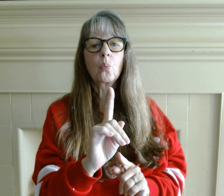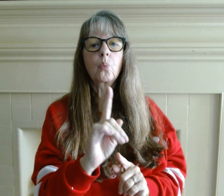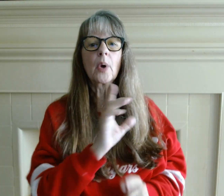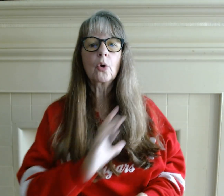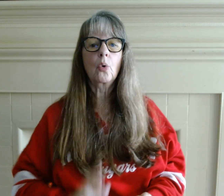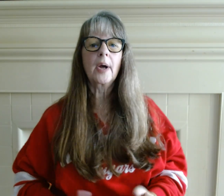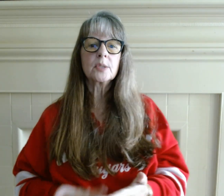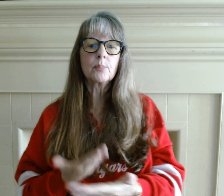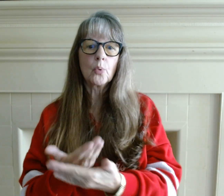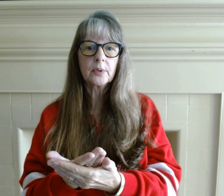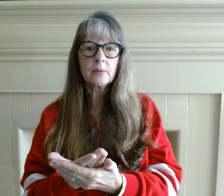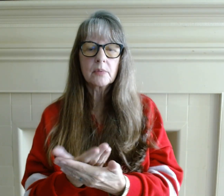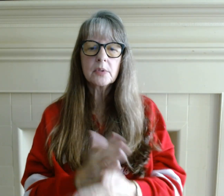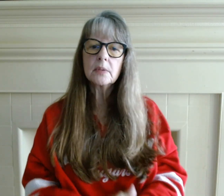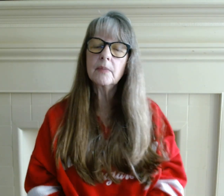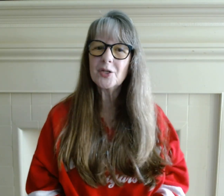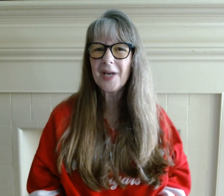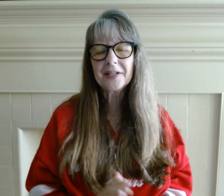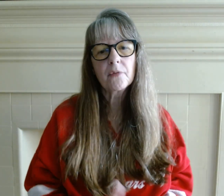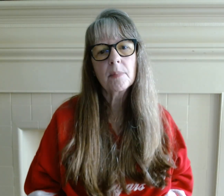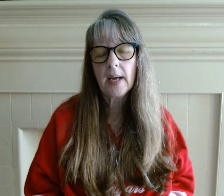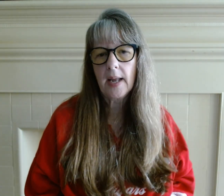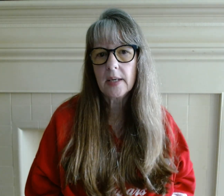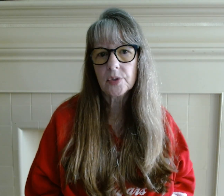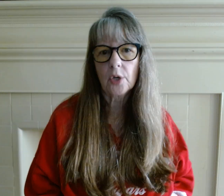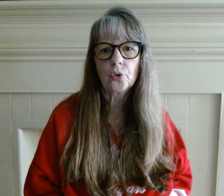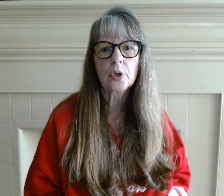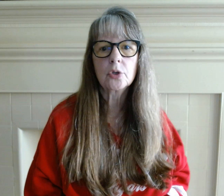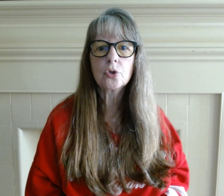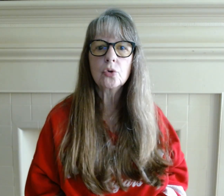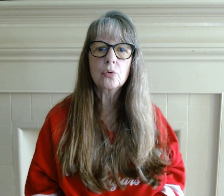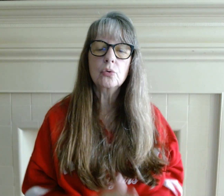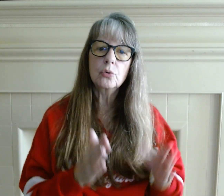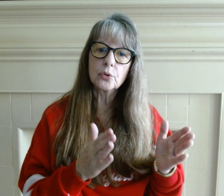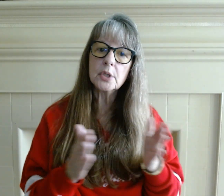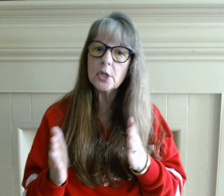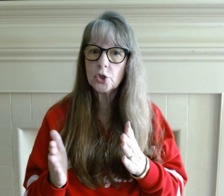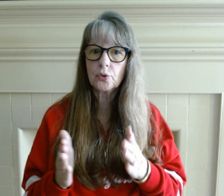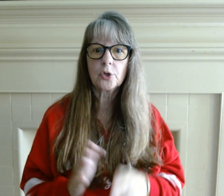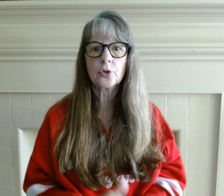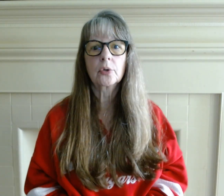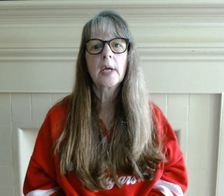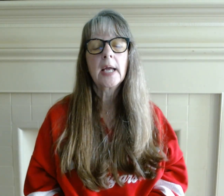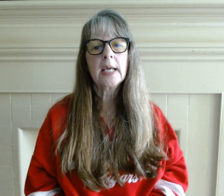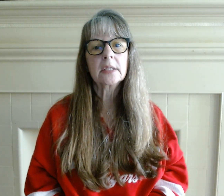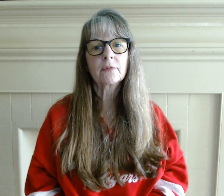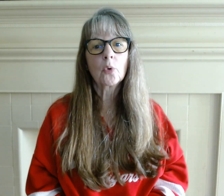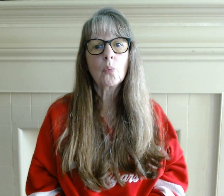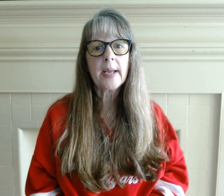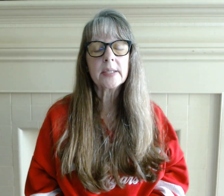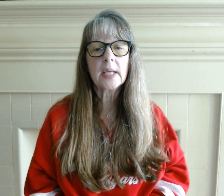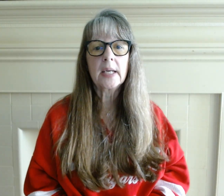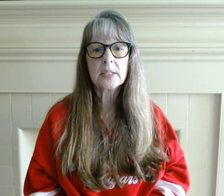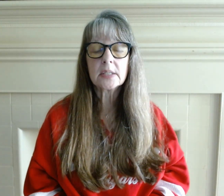where Christ born. That's what I love about ASL. You could do your sentence structure in different ways, and it